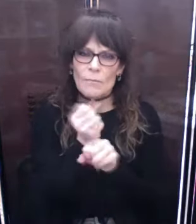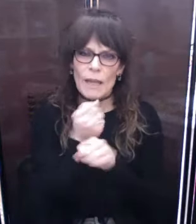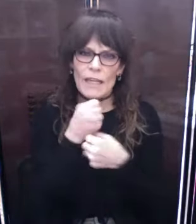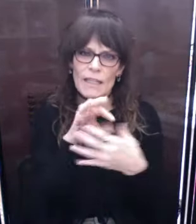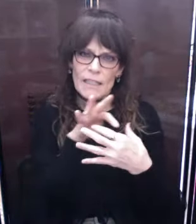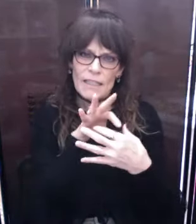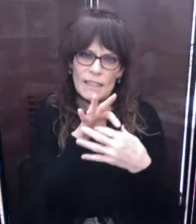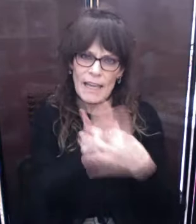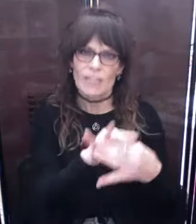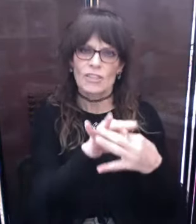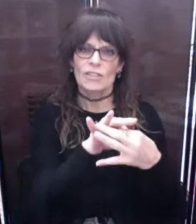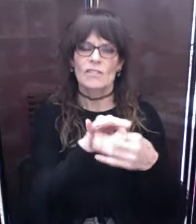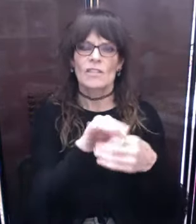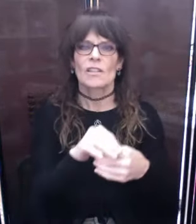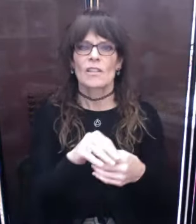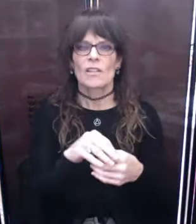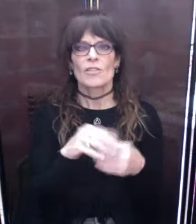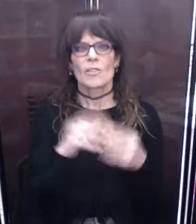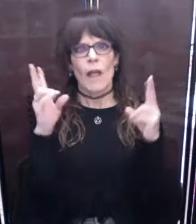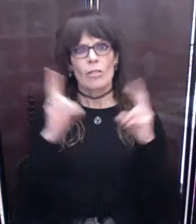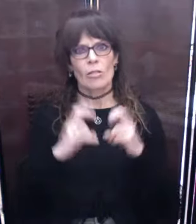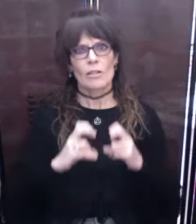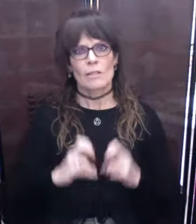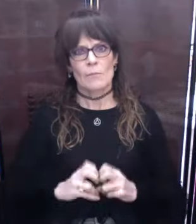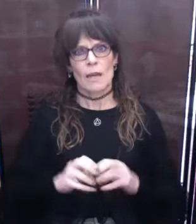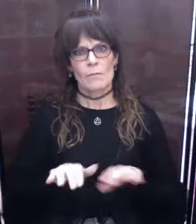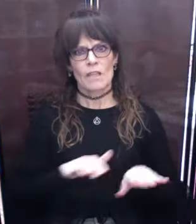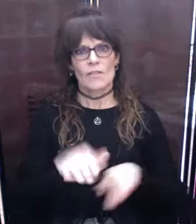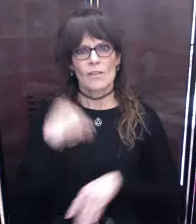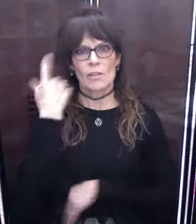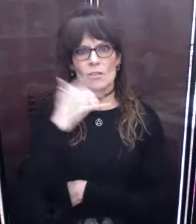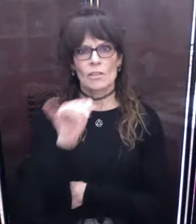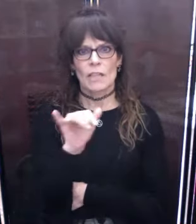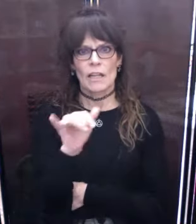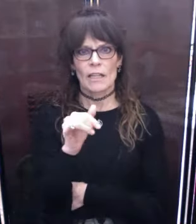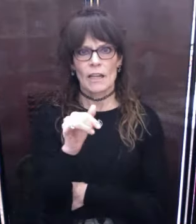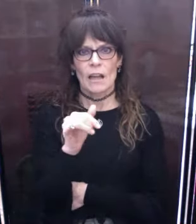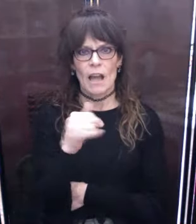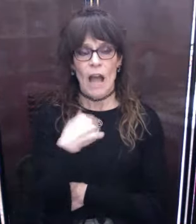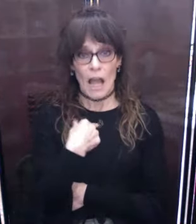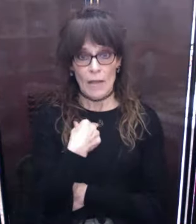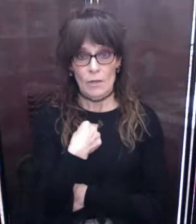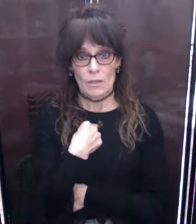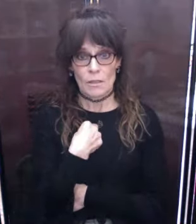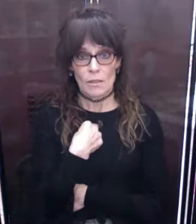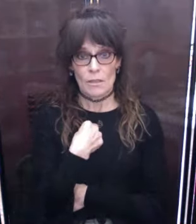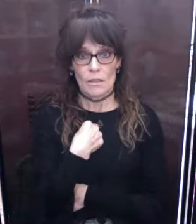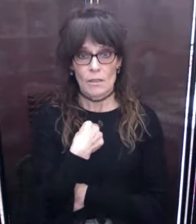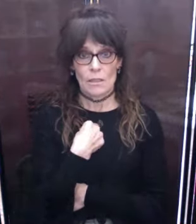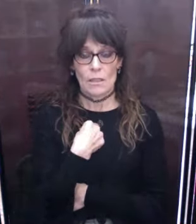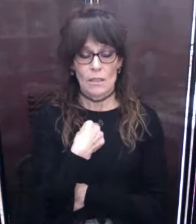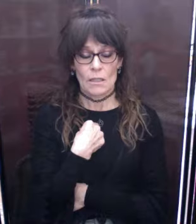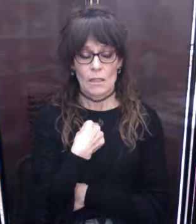my behavior, that's what it looked like to me. It looked to me like I didn't really love my mom. I just said that I